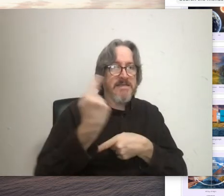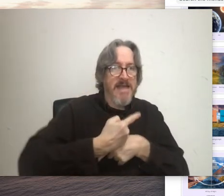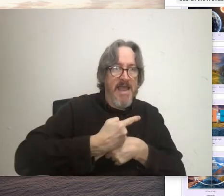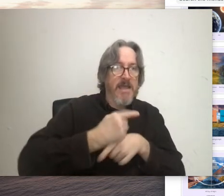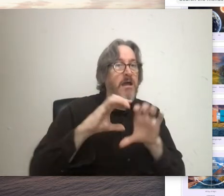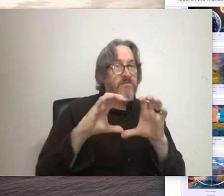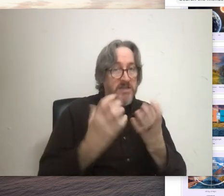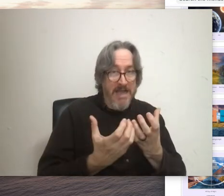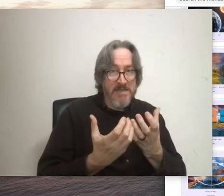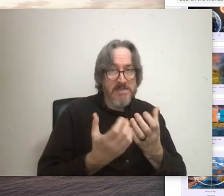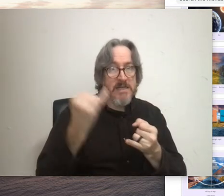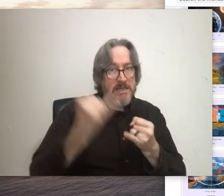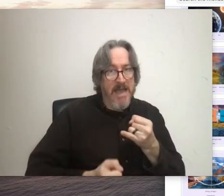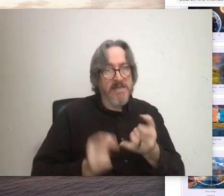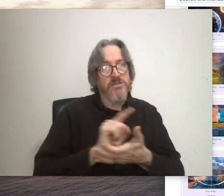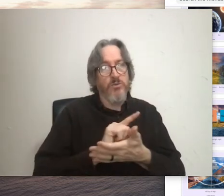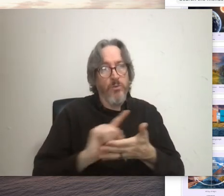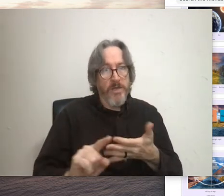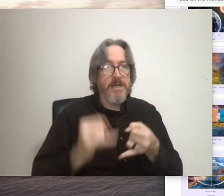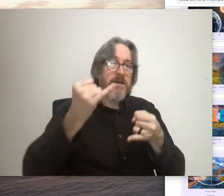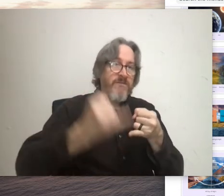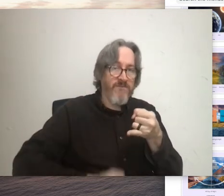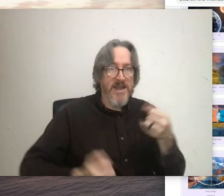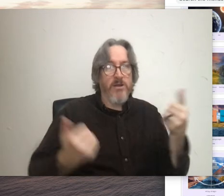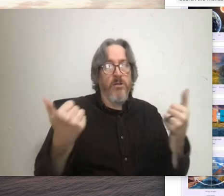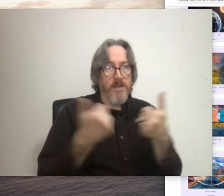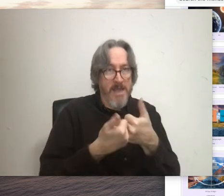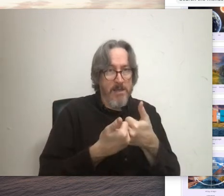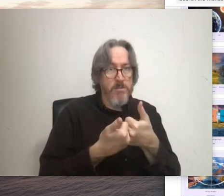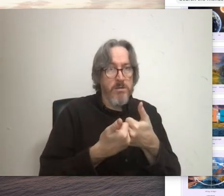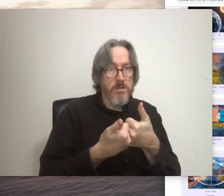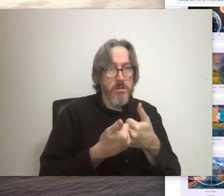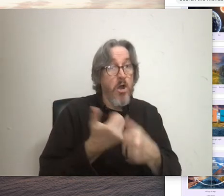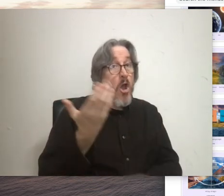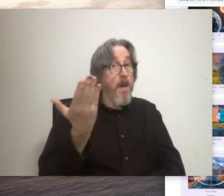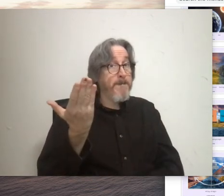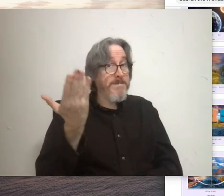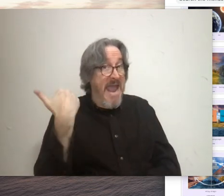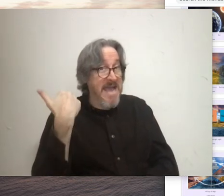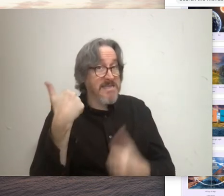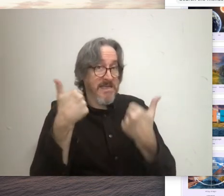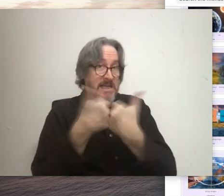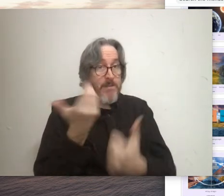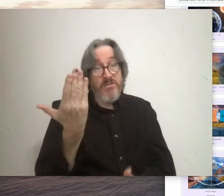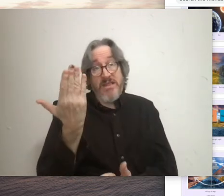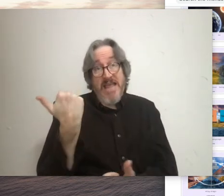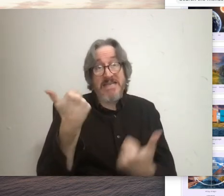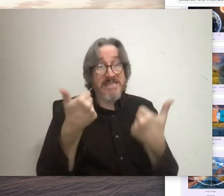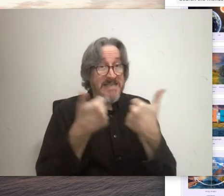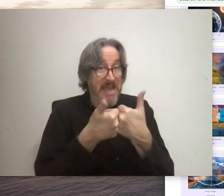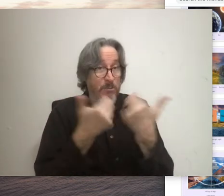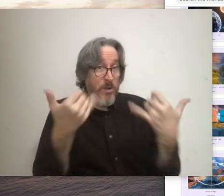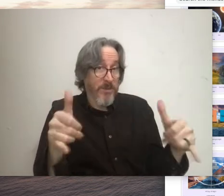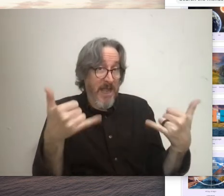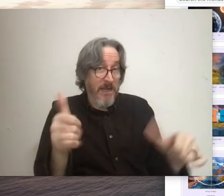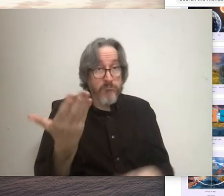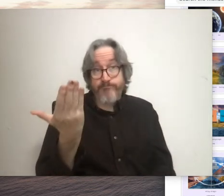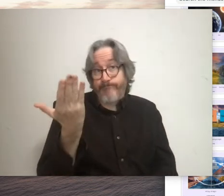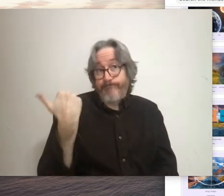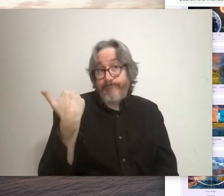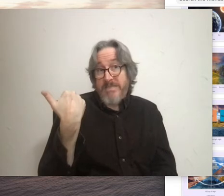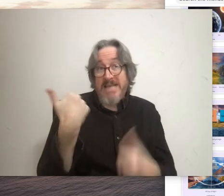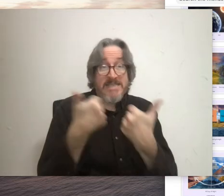Last day of class, last week, final game. Past game, the last game we